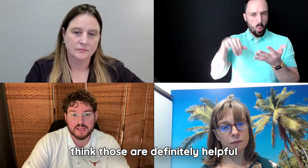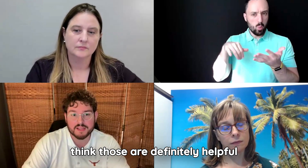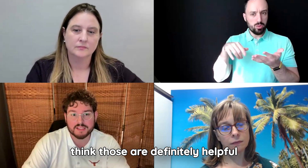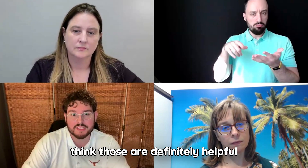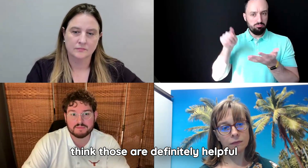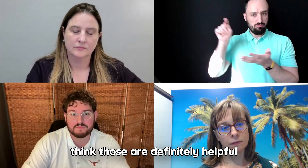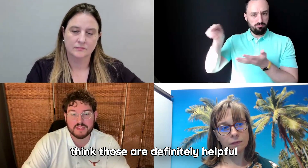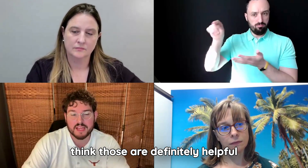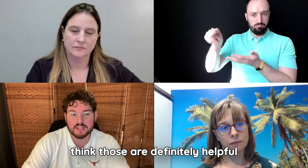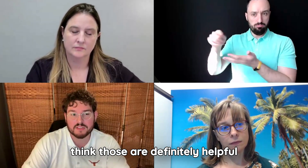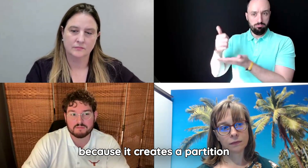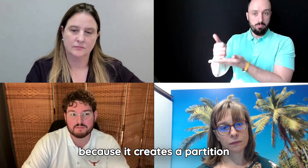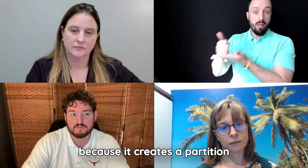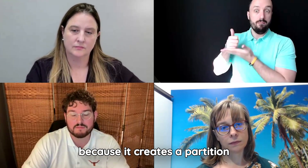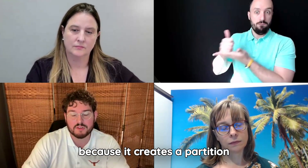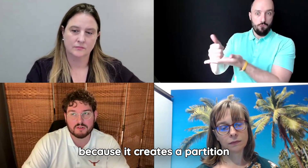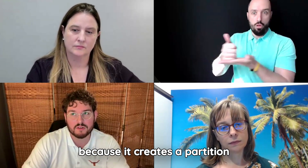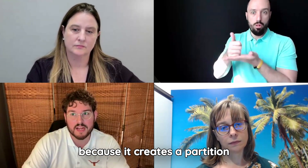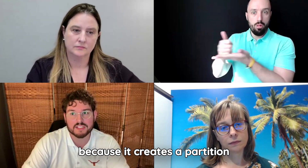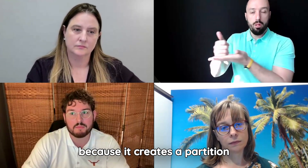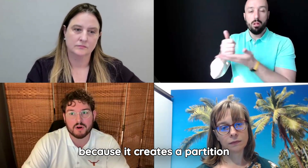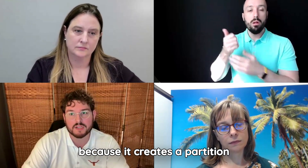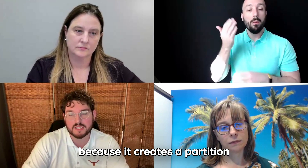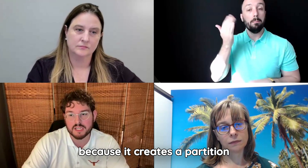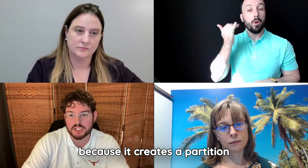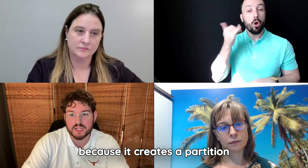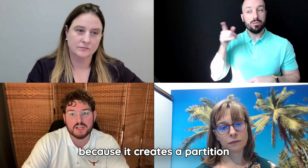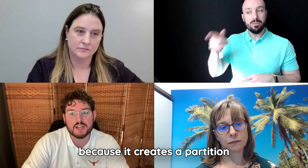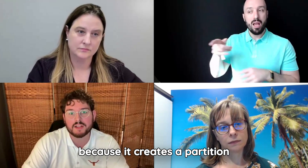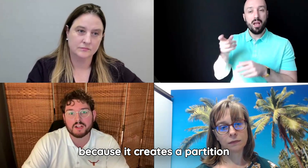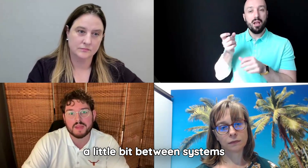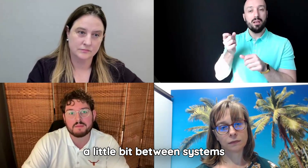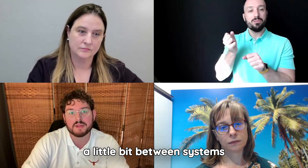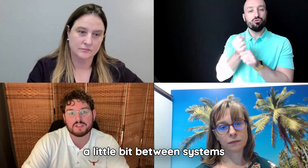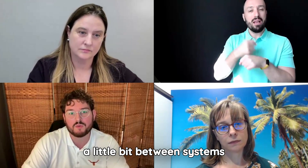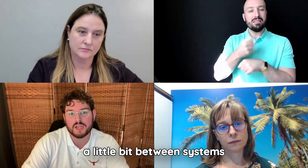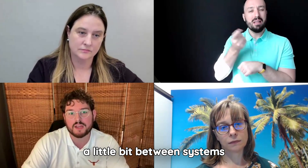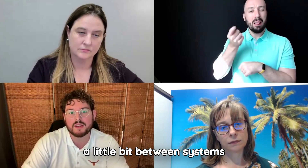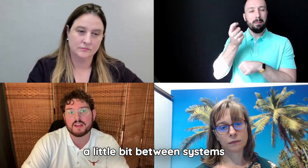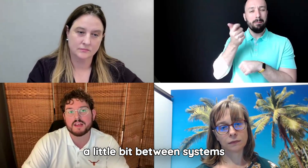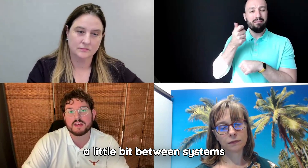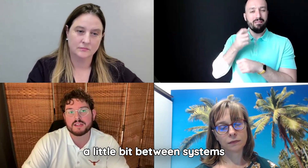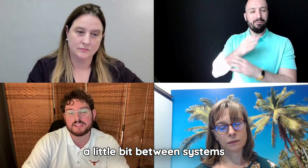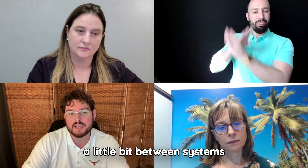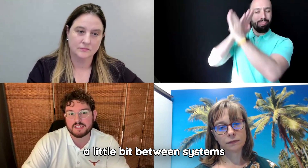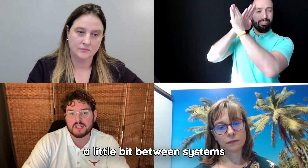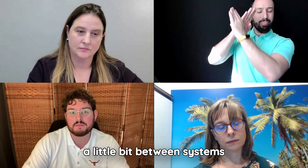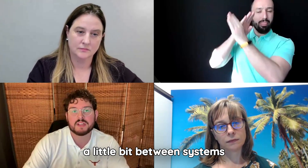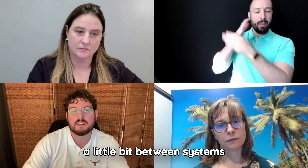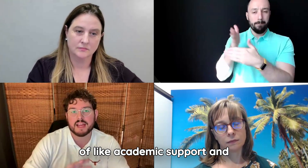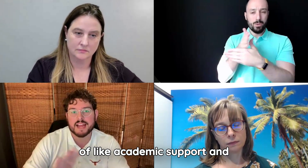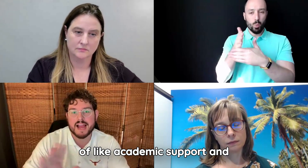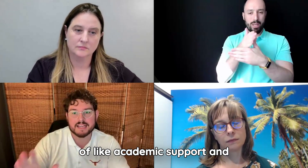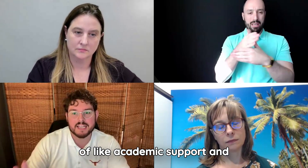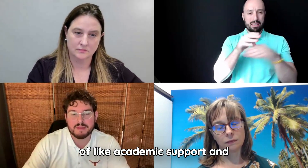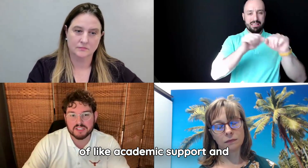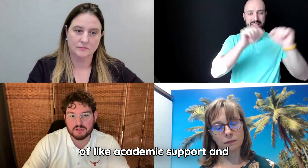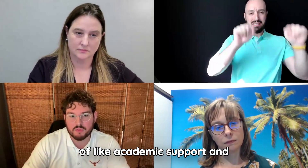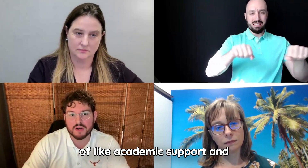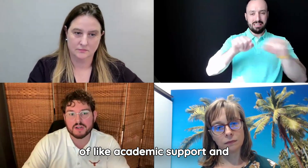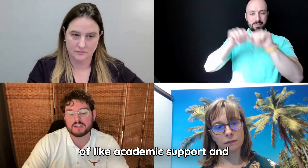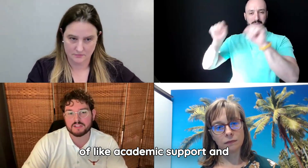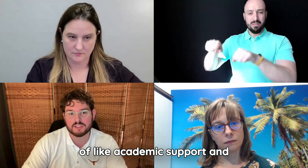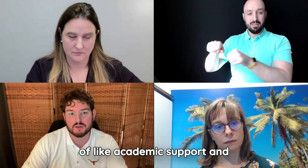helpful because it creates a partition a little bit between systems of like